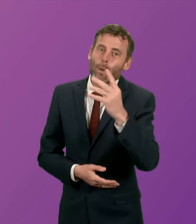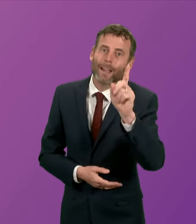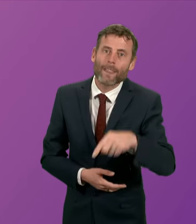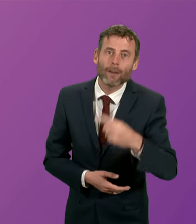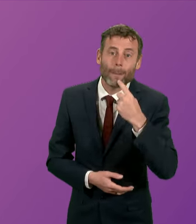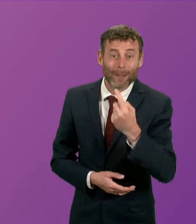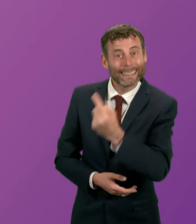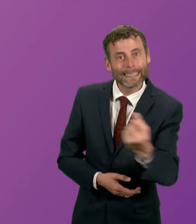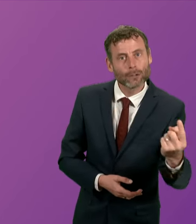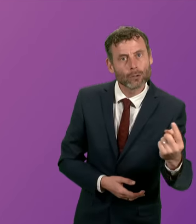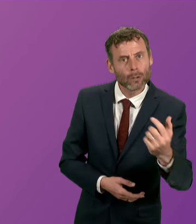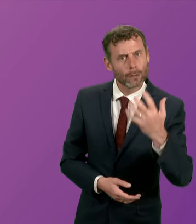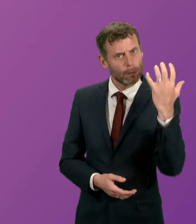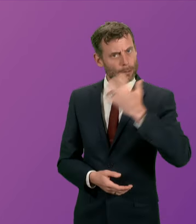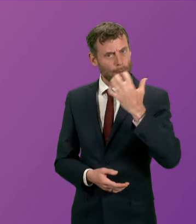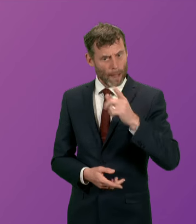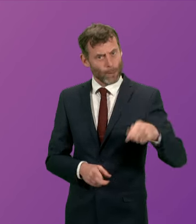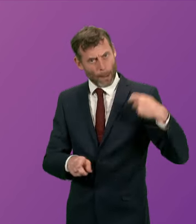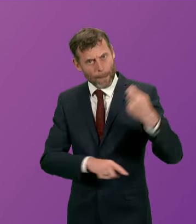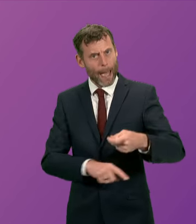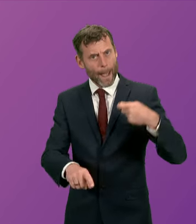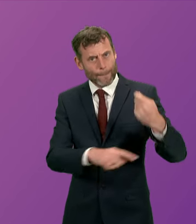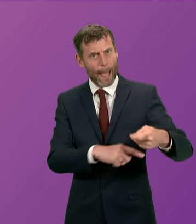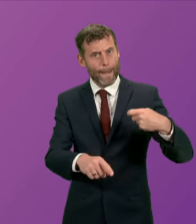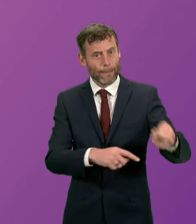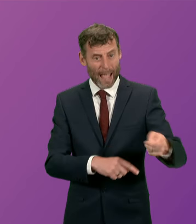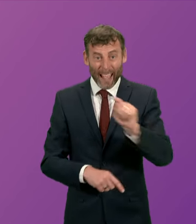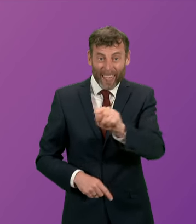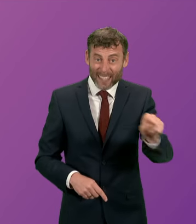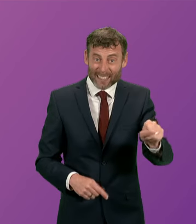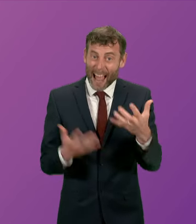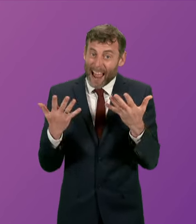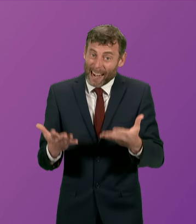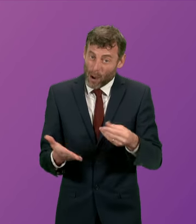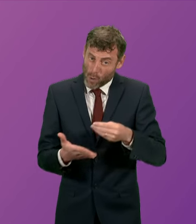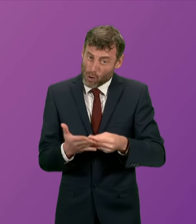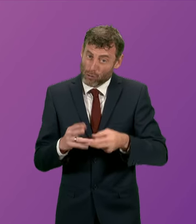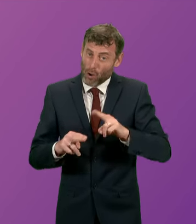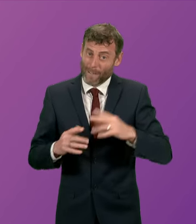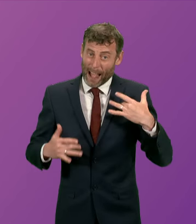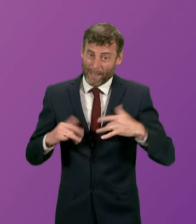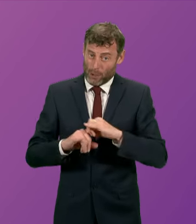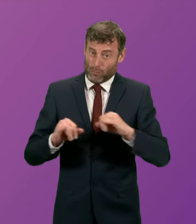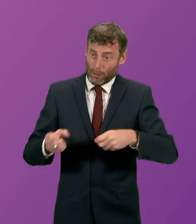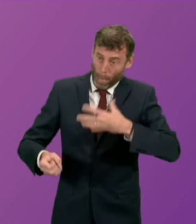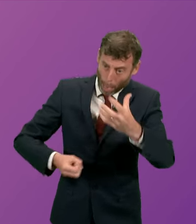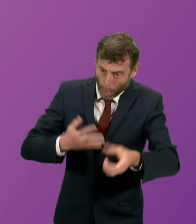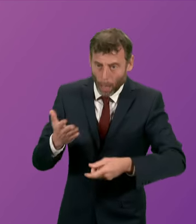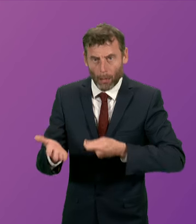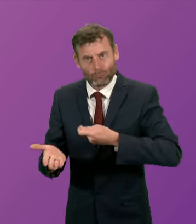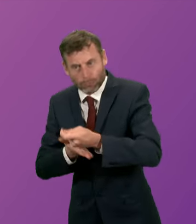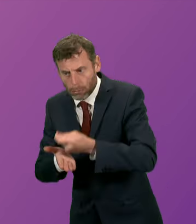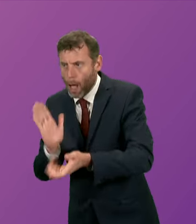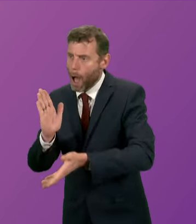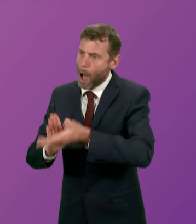each. So, First Minister, in the middle of a cost of living crisis, when mortgages, energy bills and food prices have